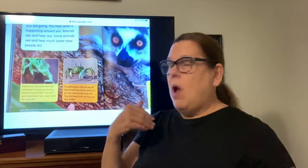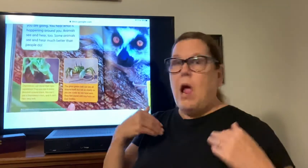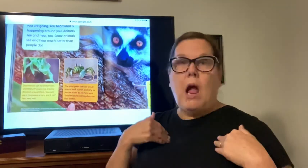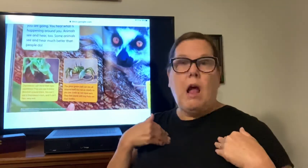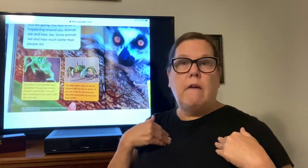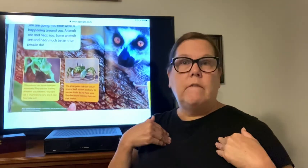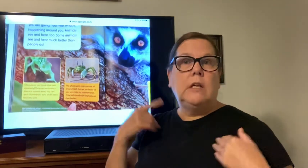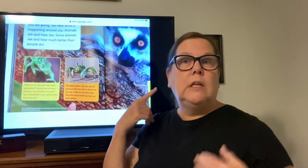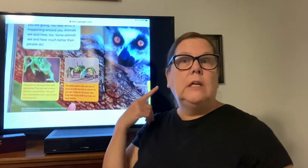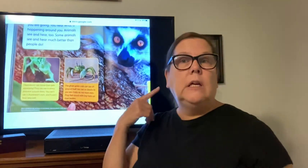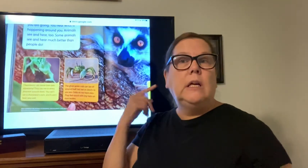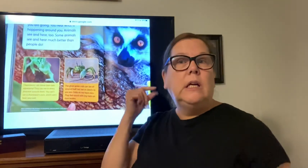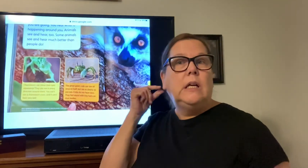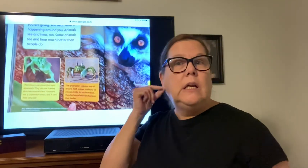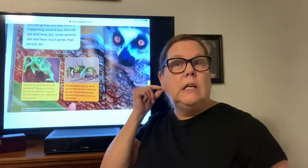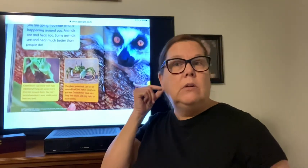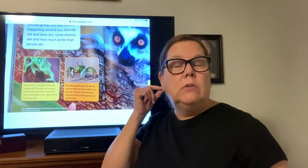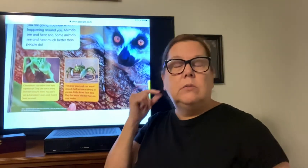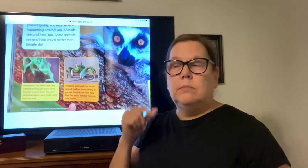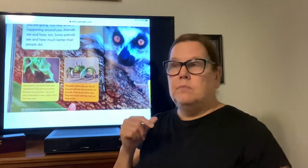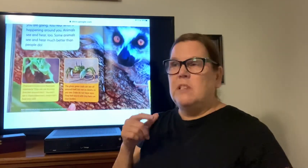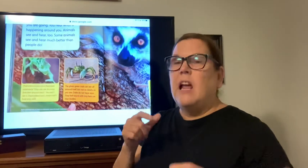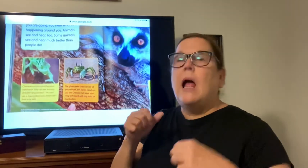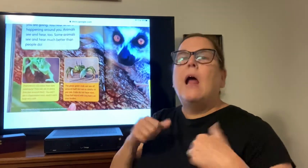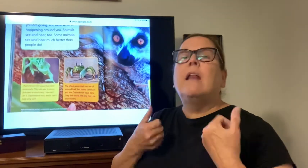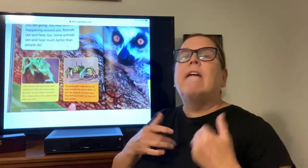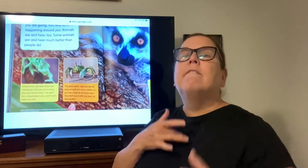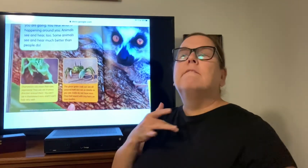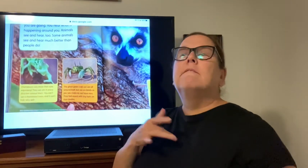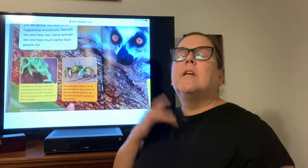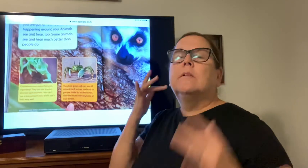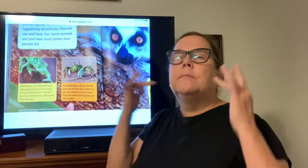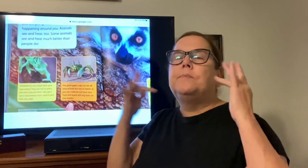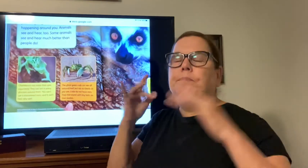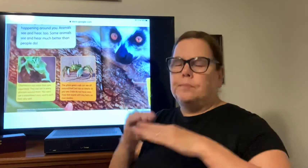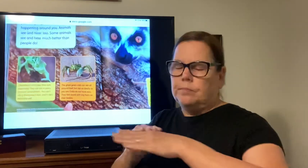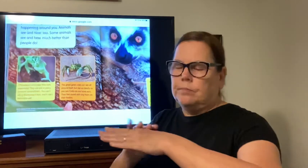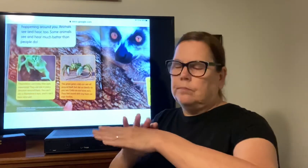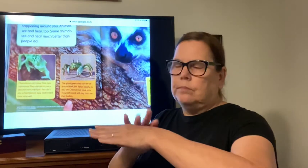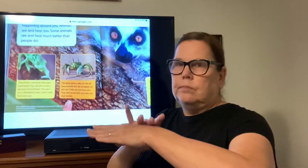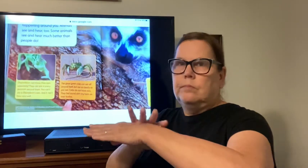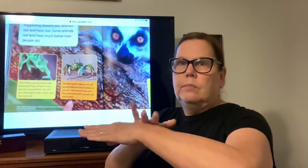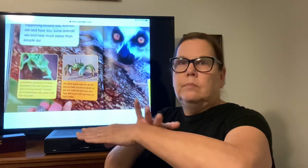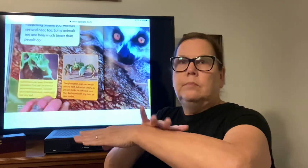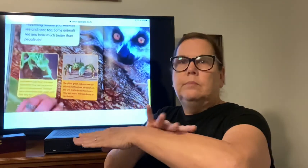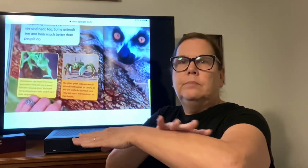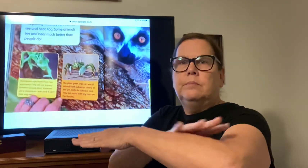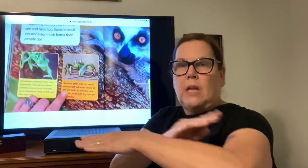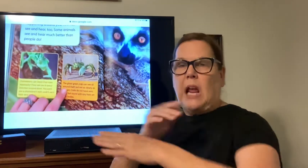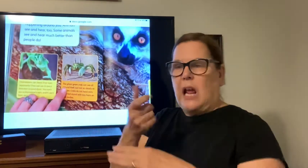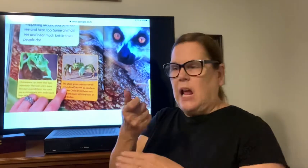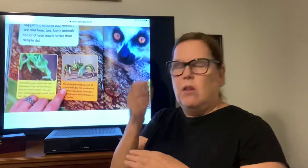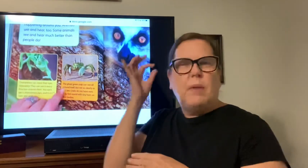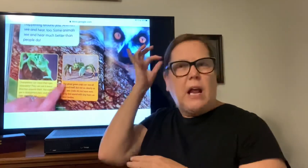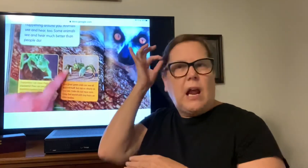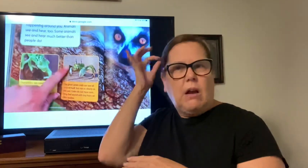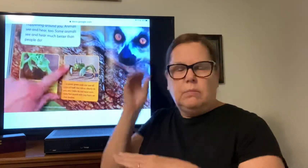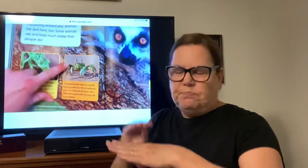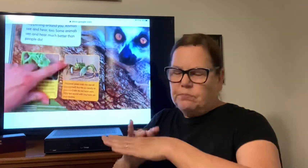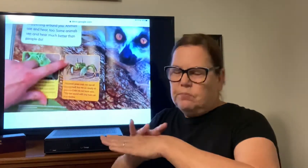They feel sound with tiny hairs on their bodies. Okay, so here's